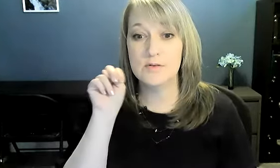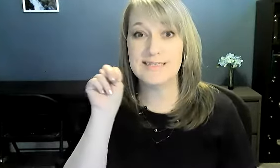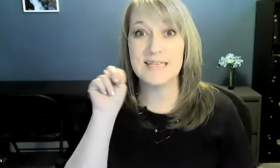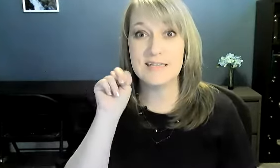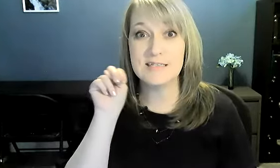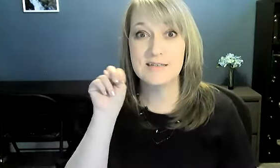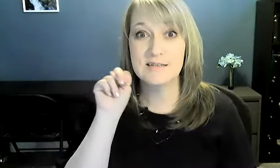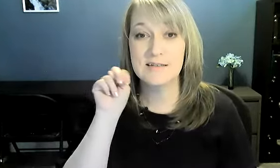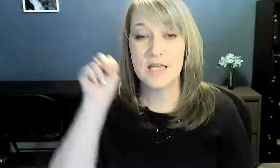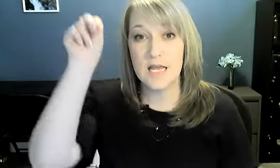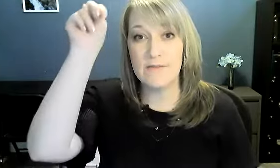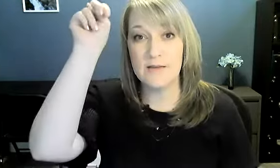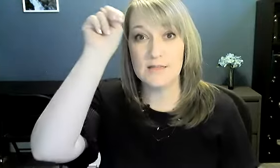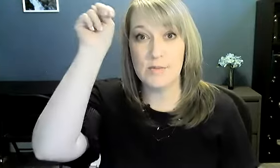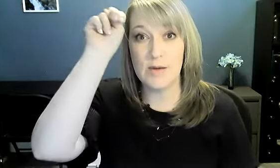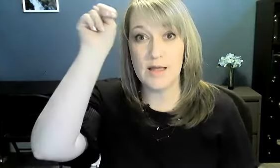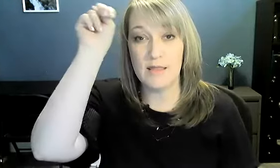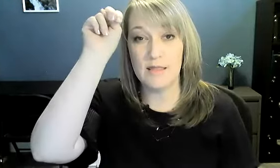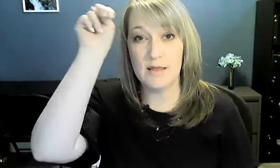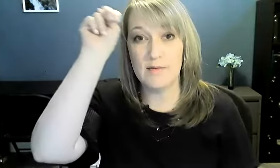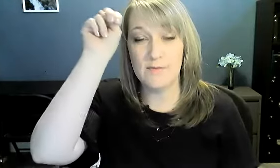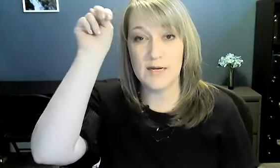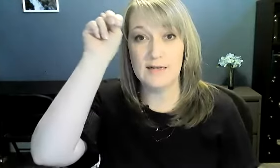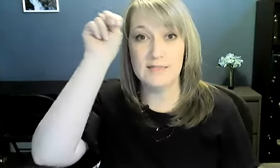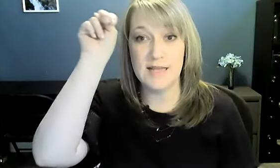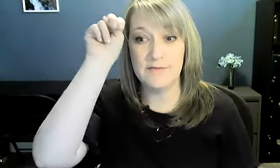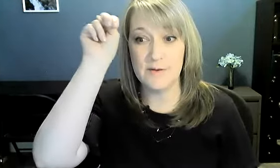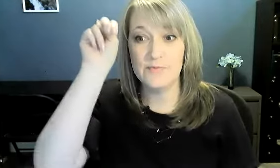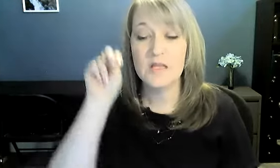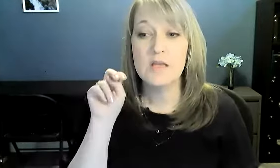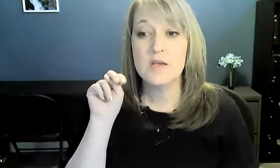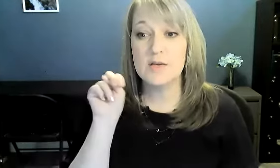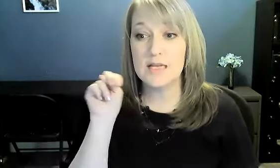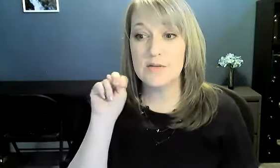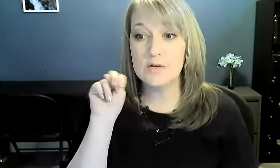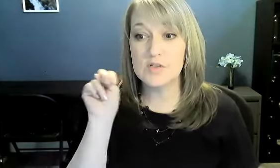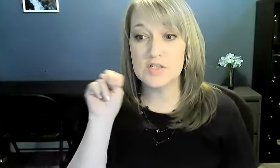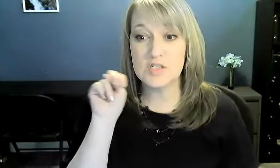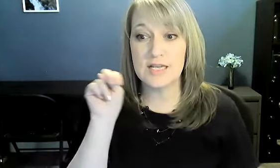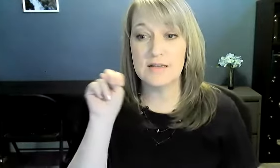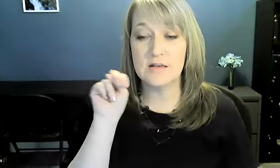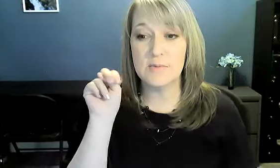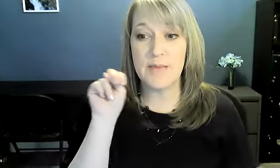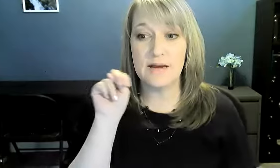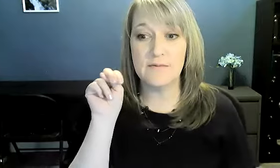it's niece. If it's up by the forehead, it's nephew. You can either just shake a little bit back and